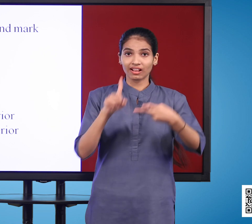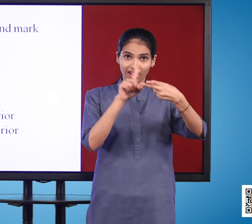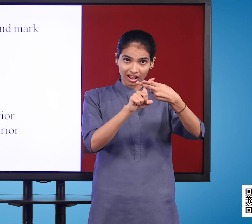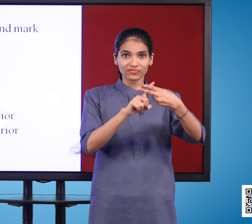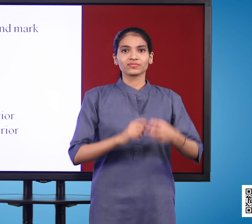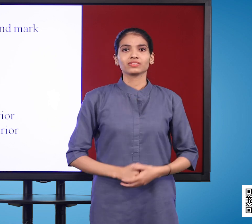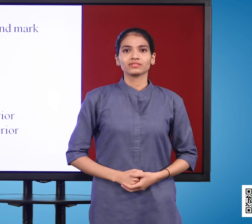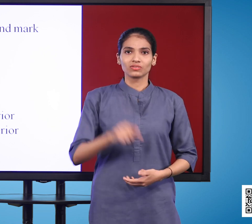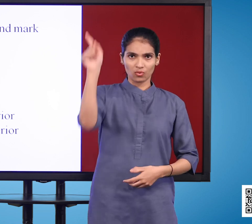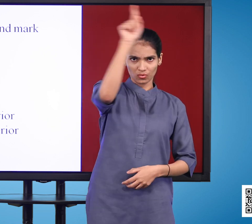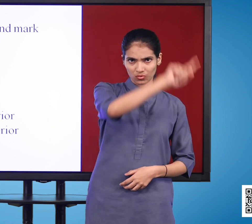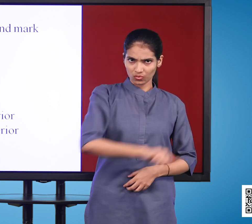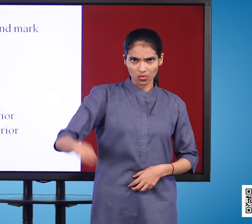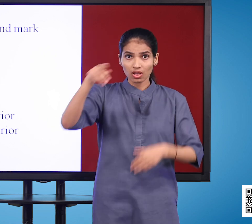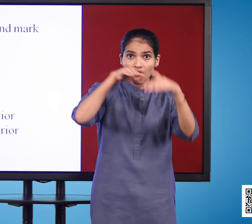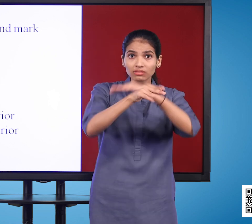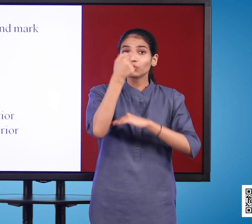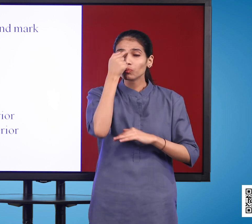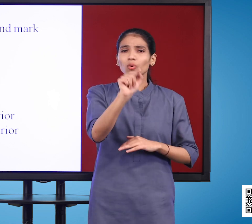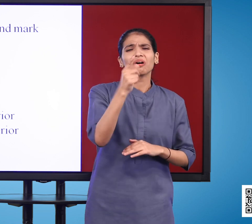F. A point in its interior.